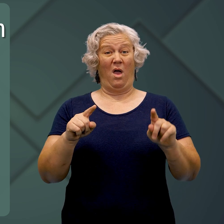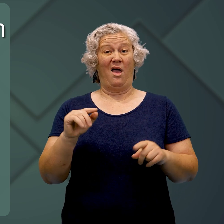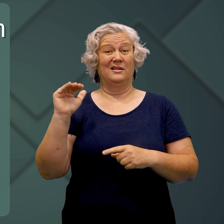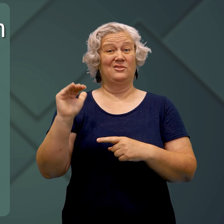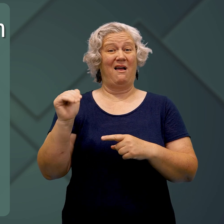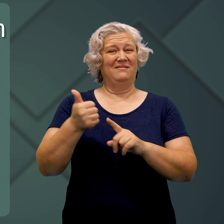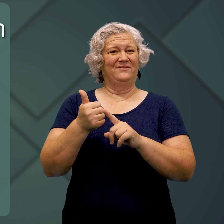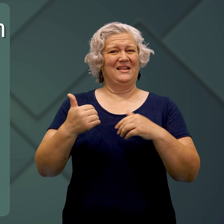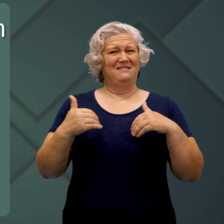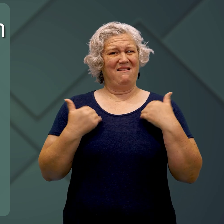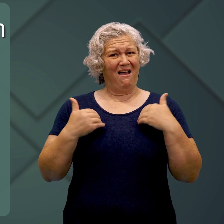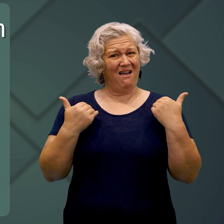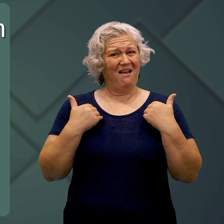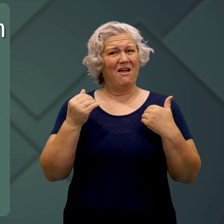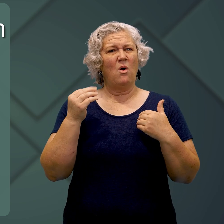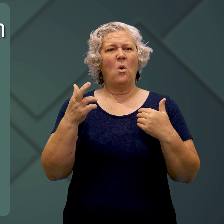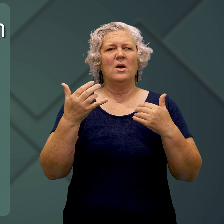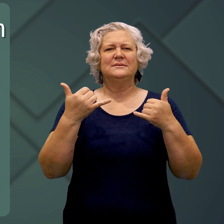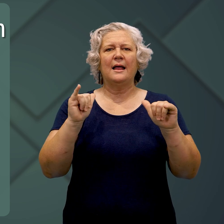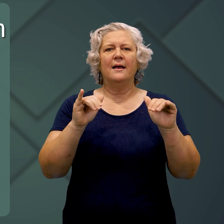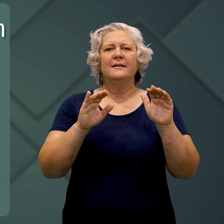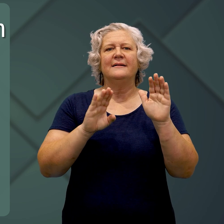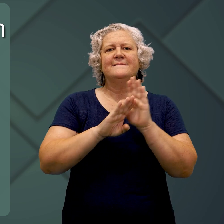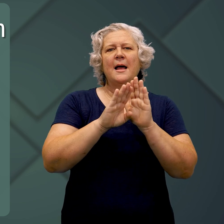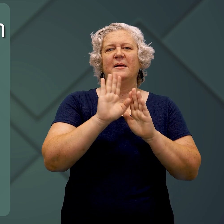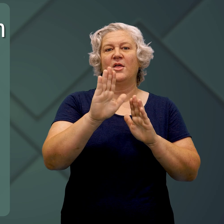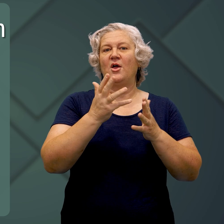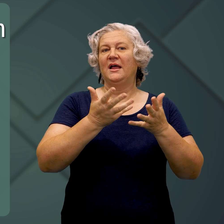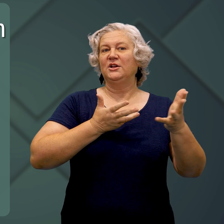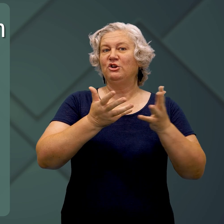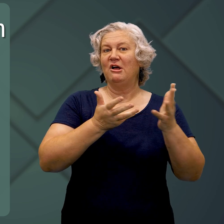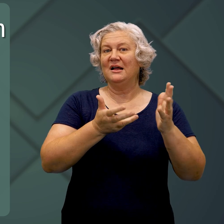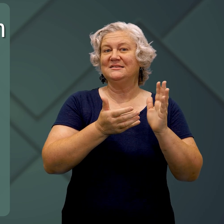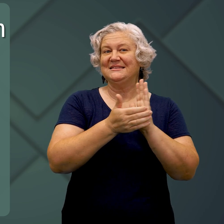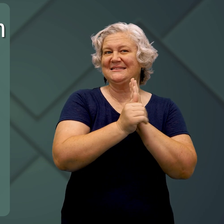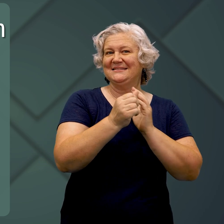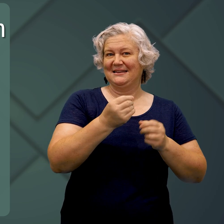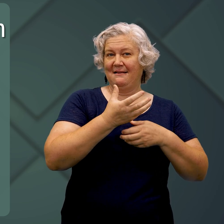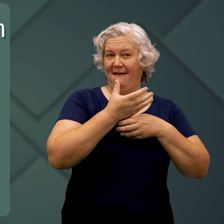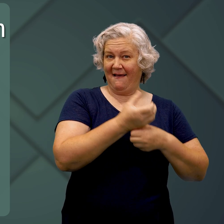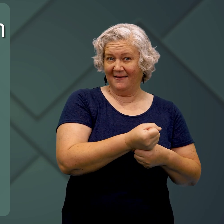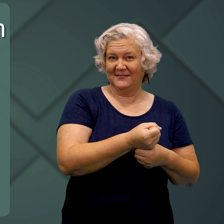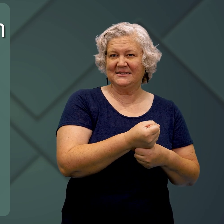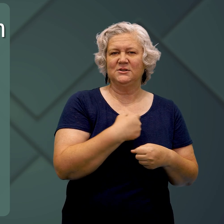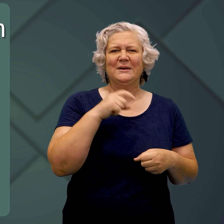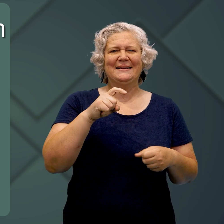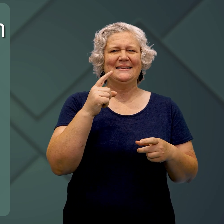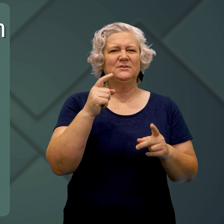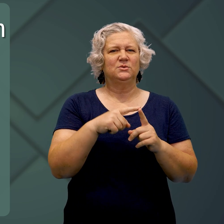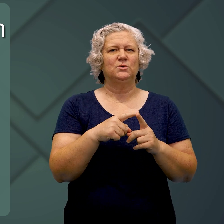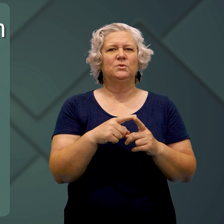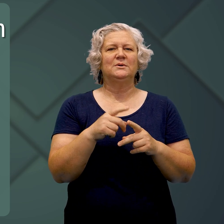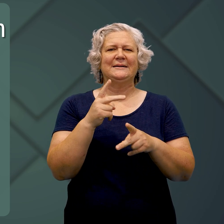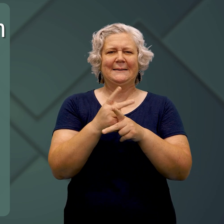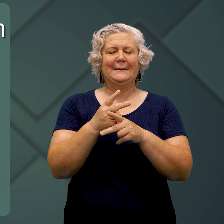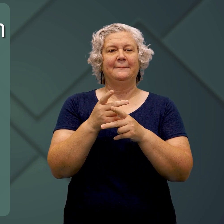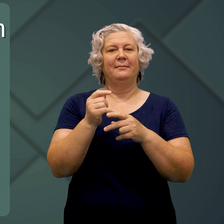So when a child is young or still developing their interaction skills and their confidence, we need to keep the serve